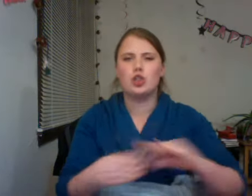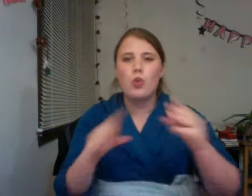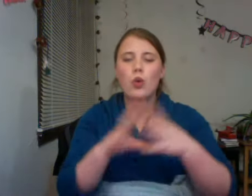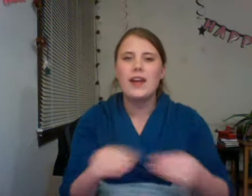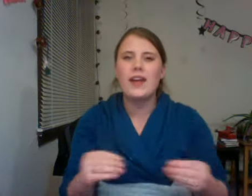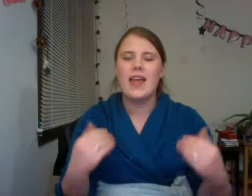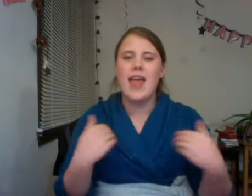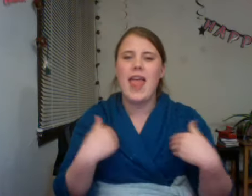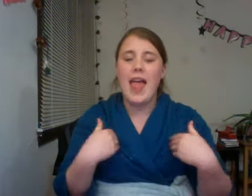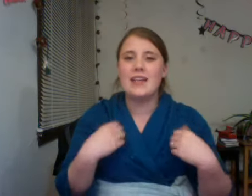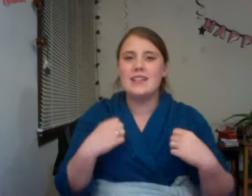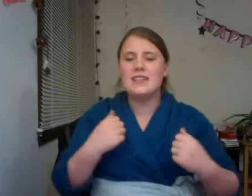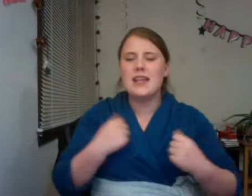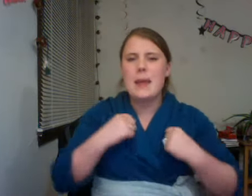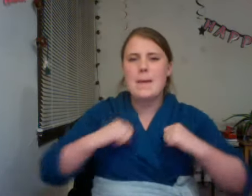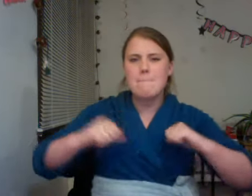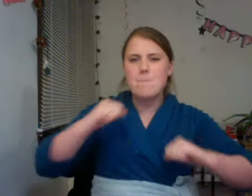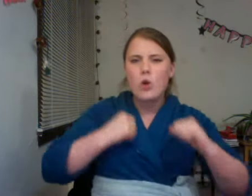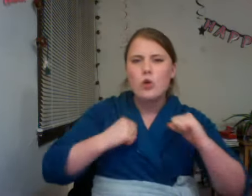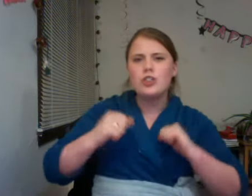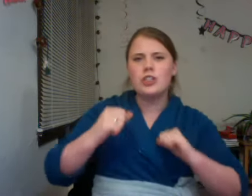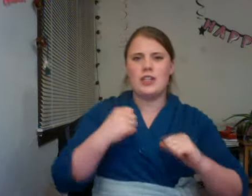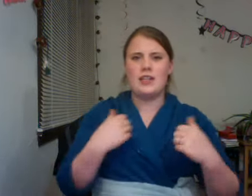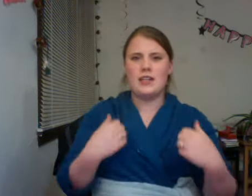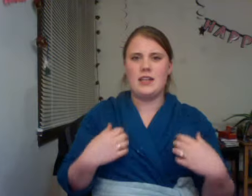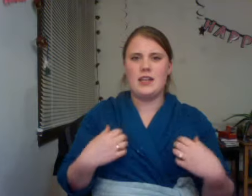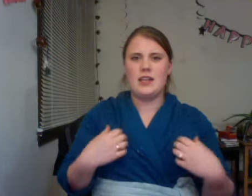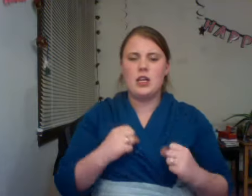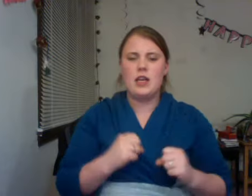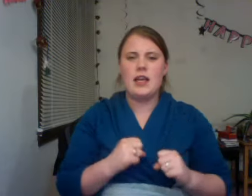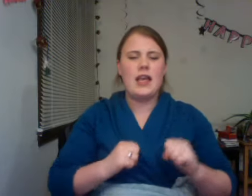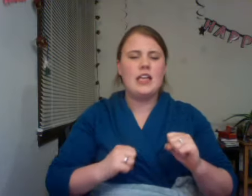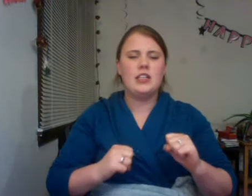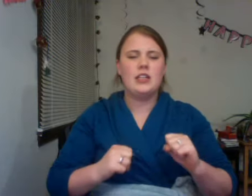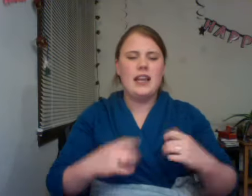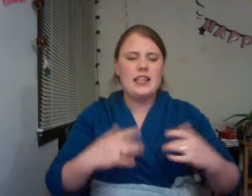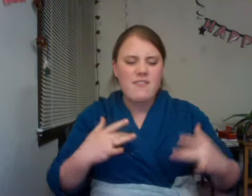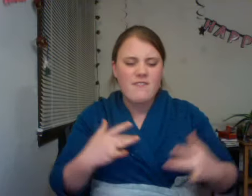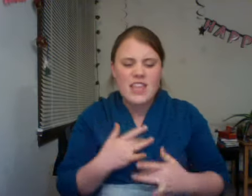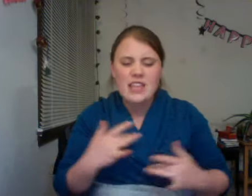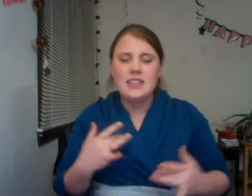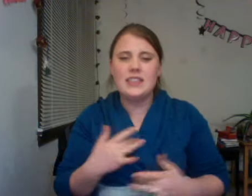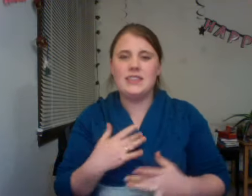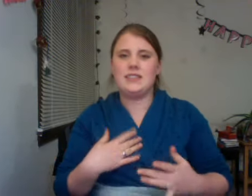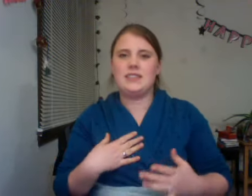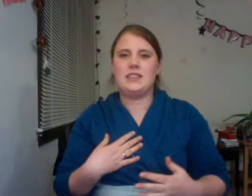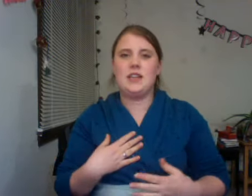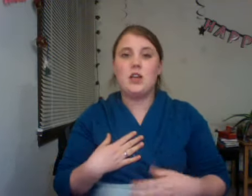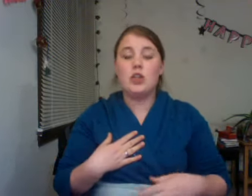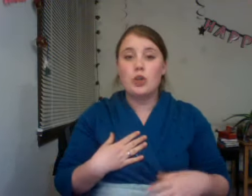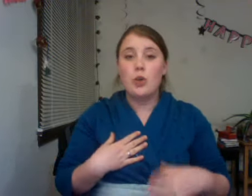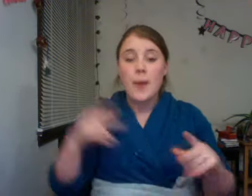that what we're talking about matters. But just as important is knowing which details we should leave